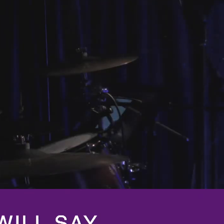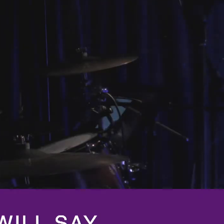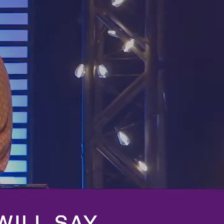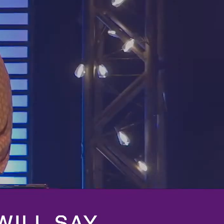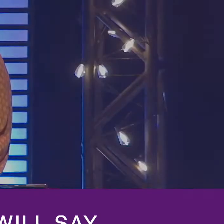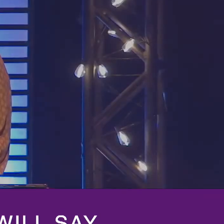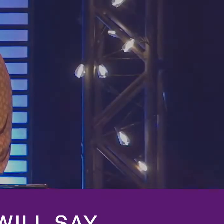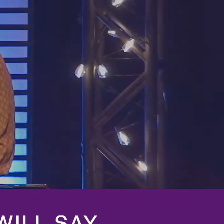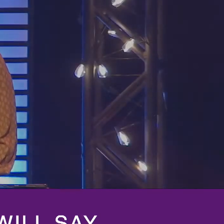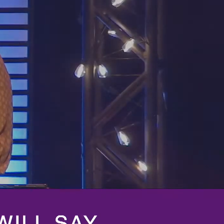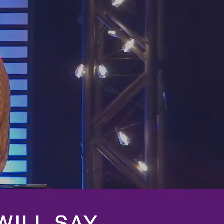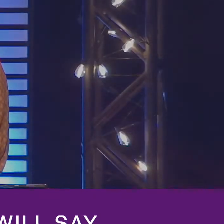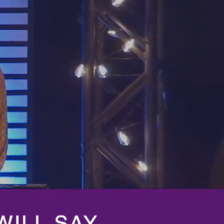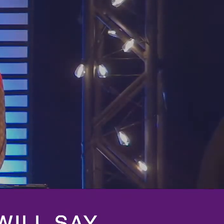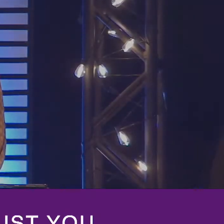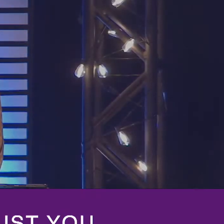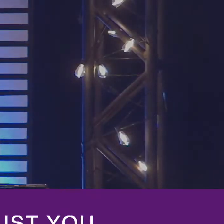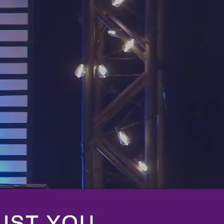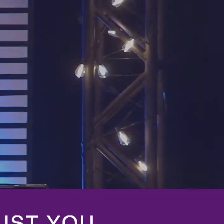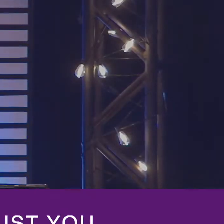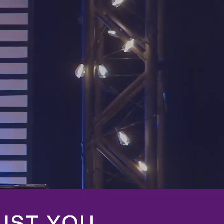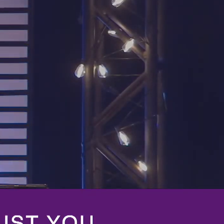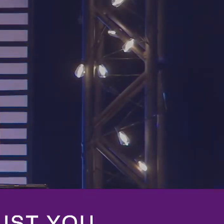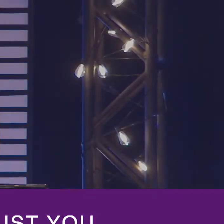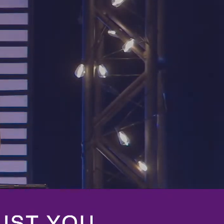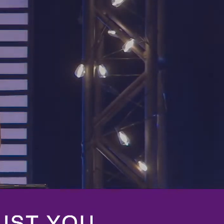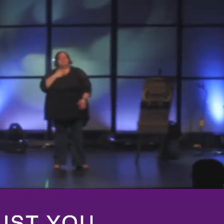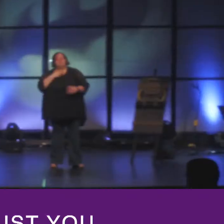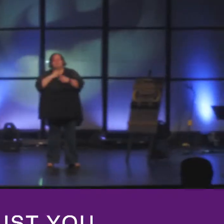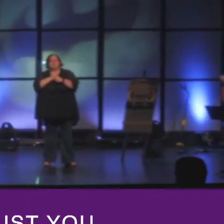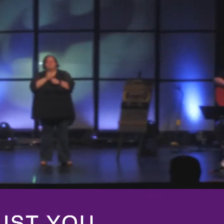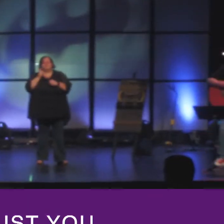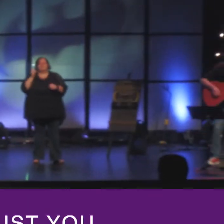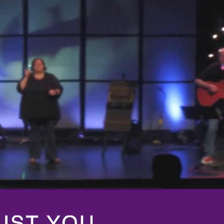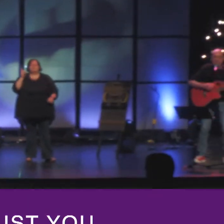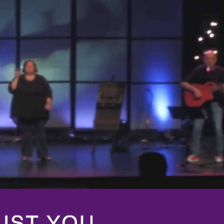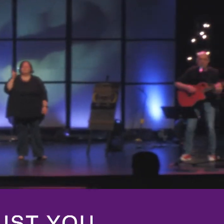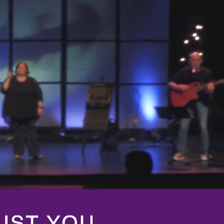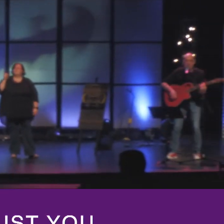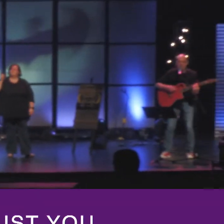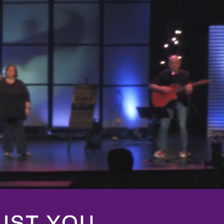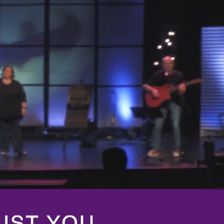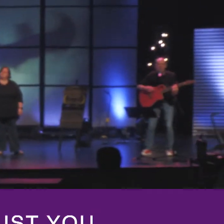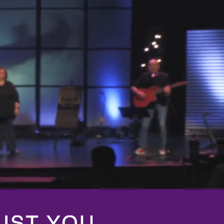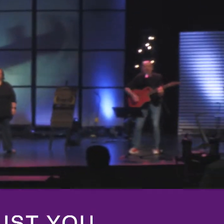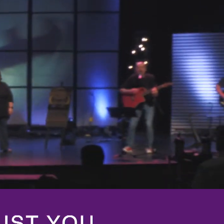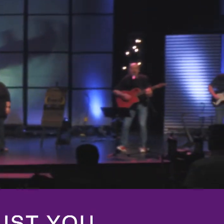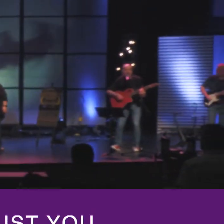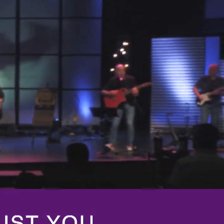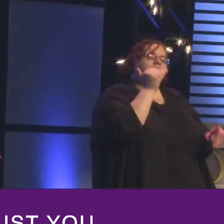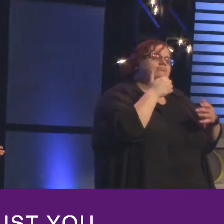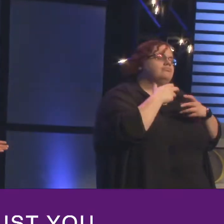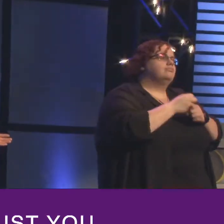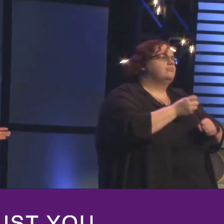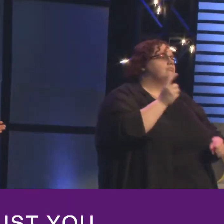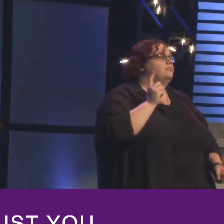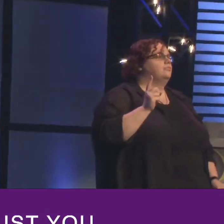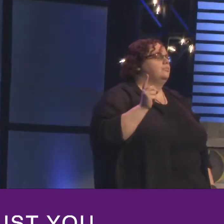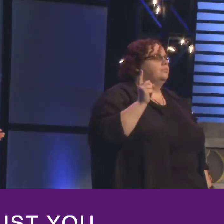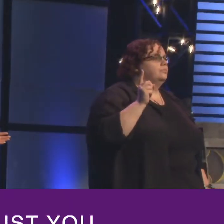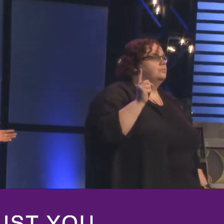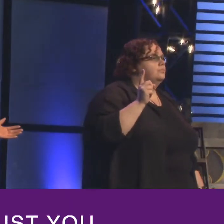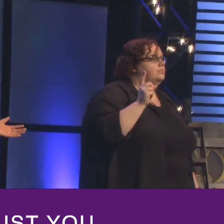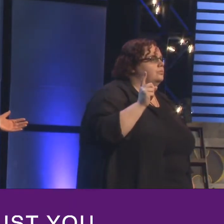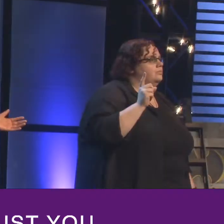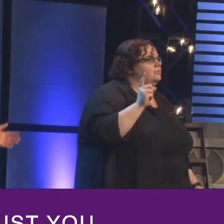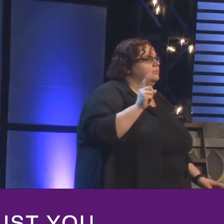through each day, I will say, God, I trust you. I trust you.